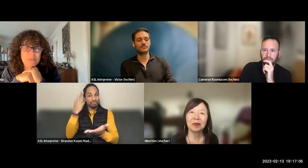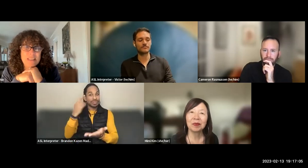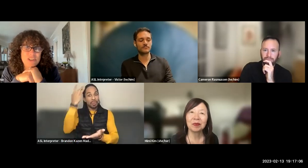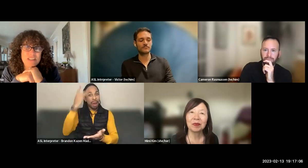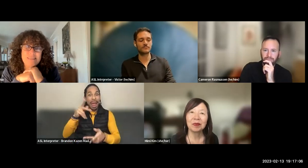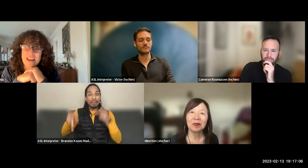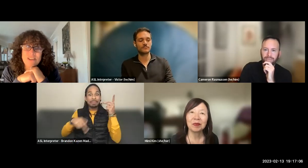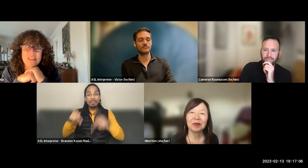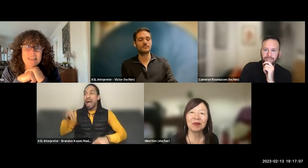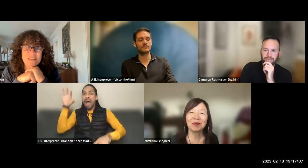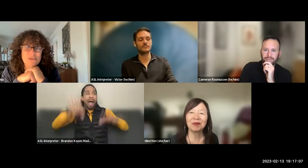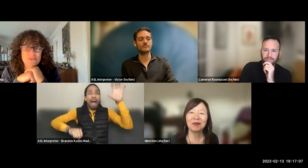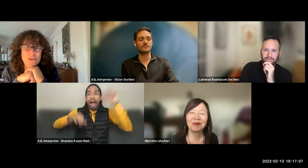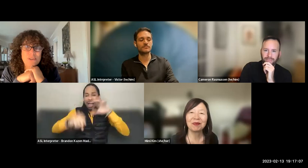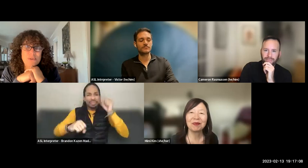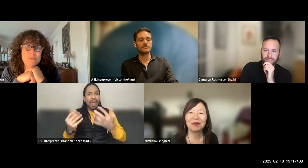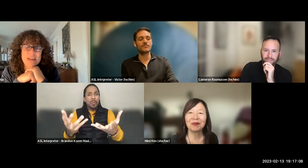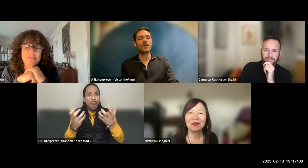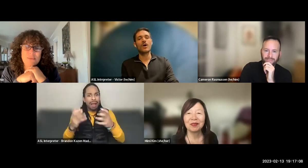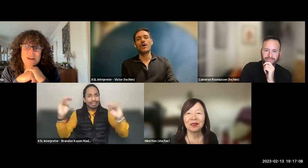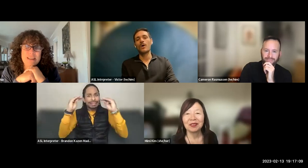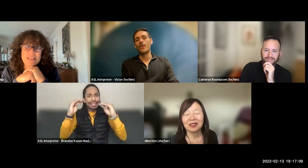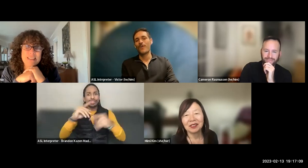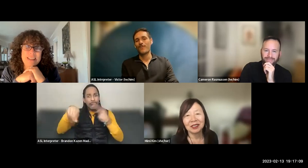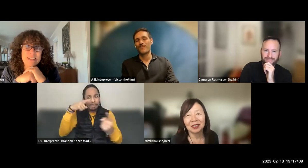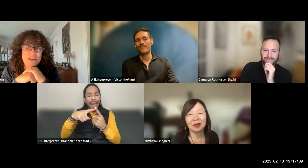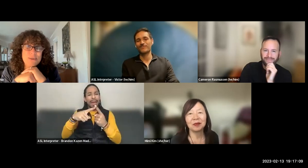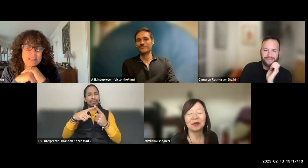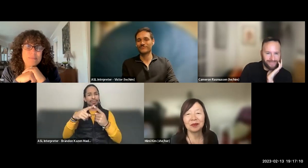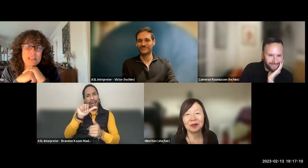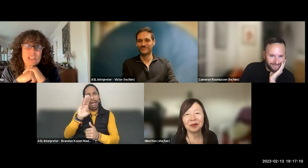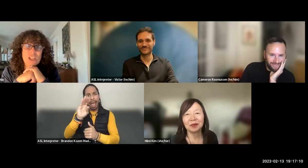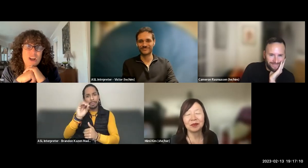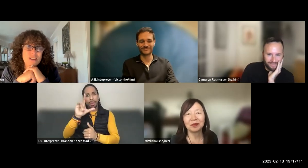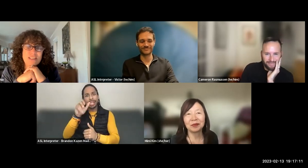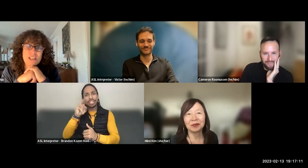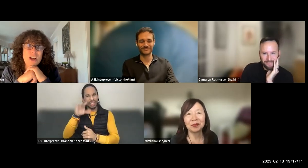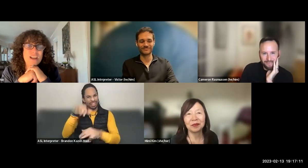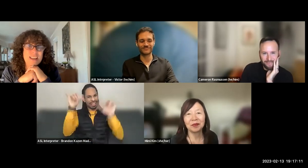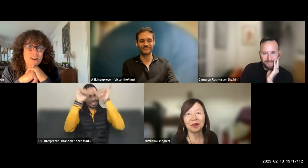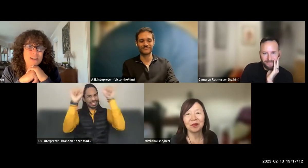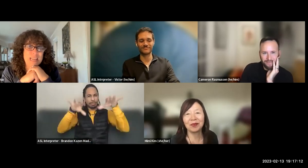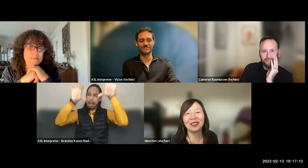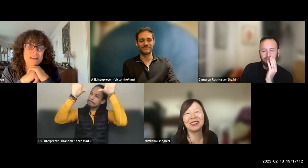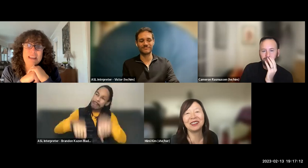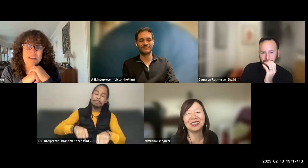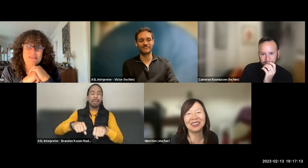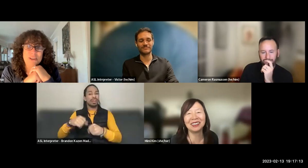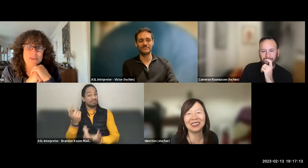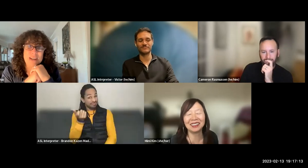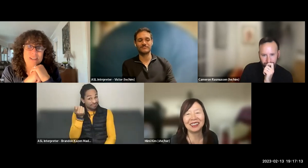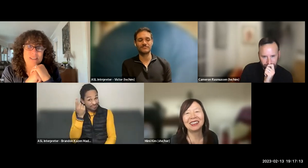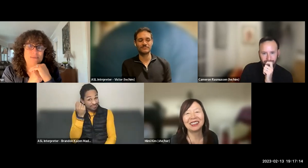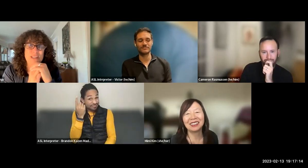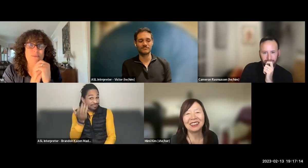be taught abolition, not just in social work school, but everywhere else. And I know it's been a long slog and hard game